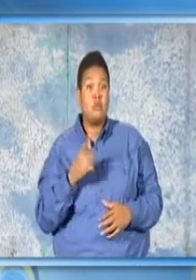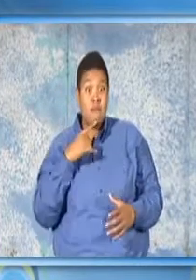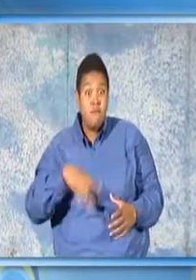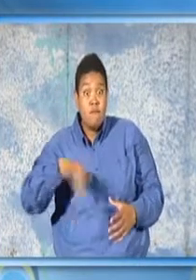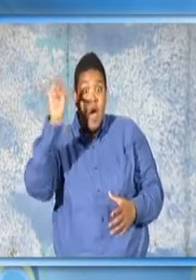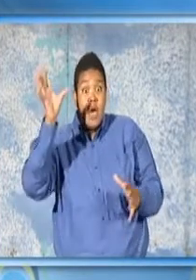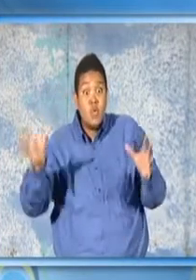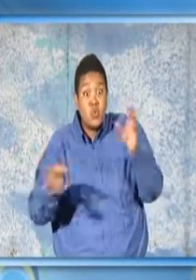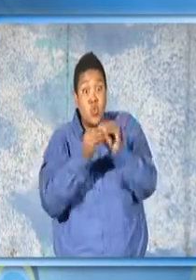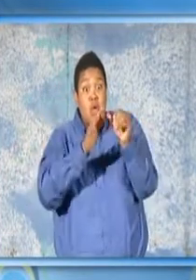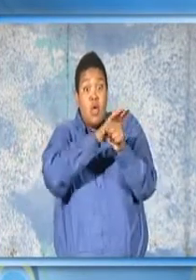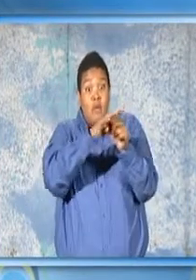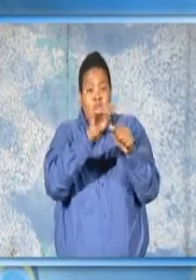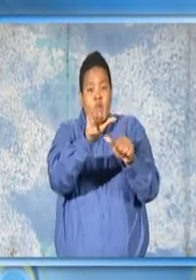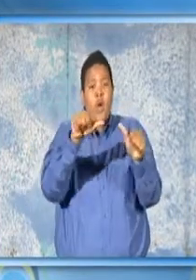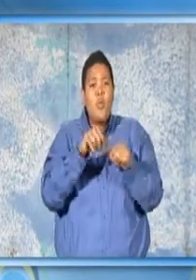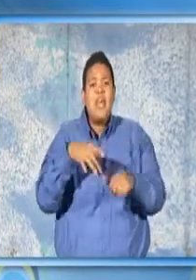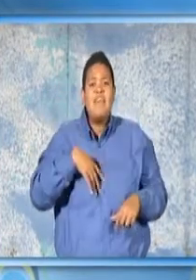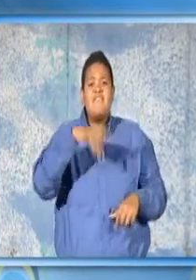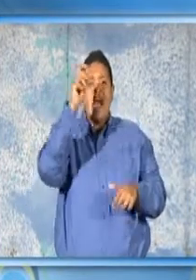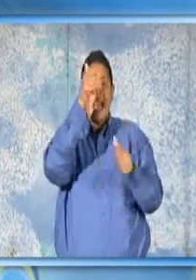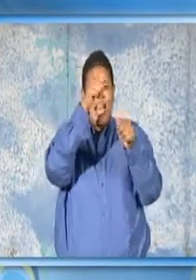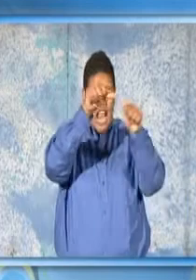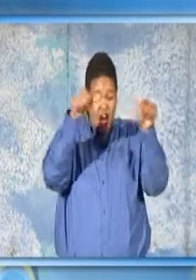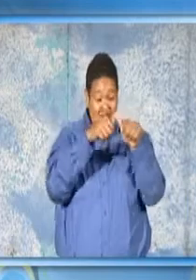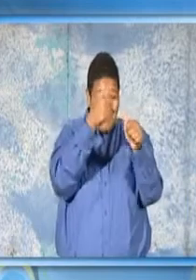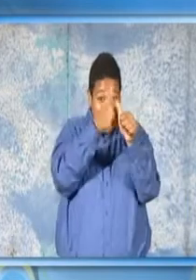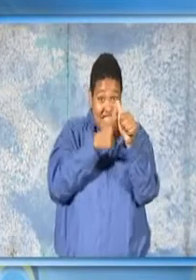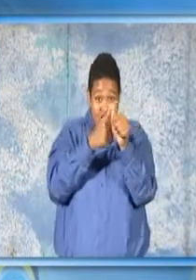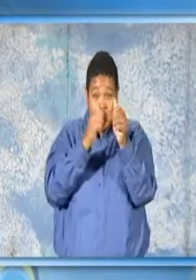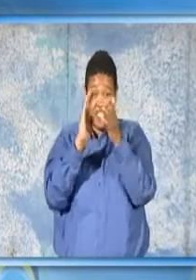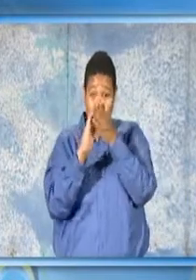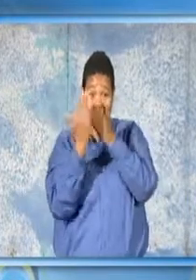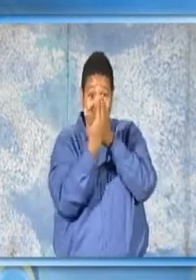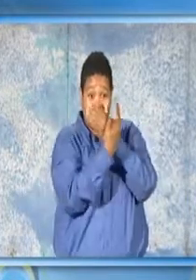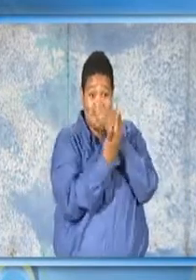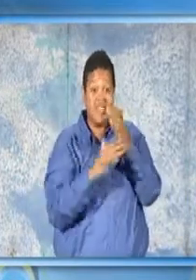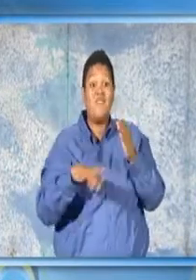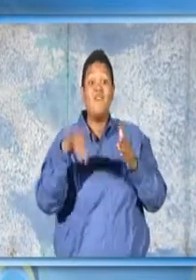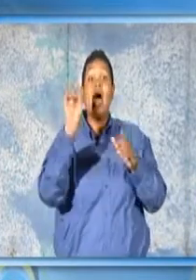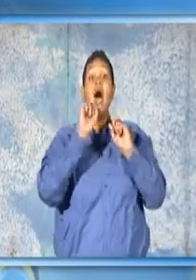area of each triangular face and sum these areas.